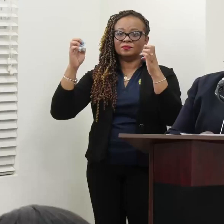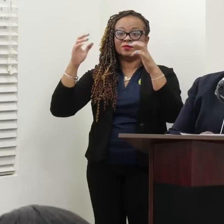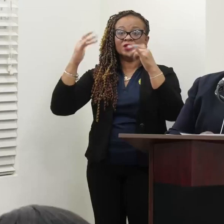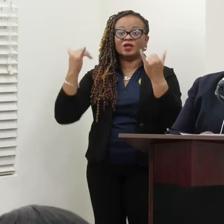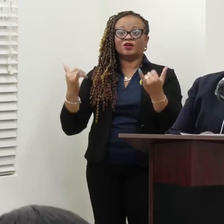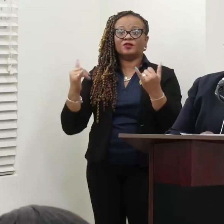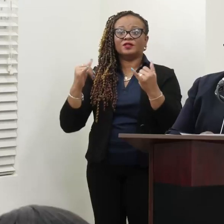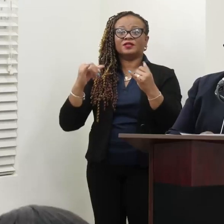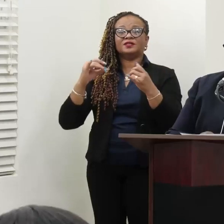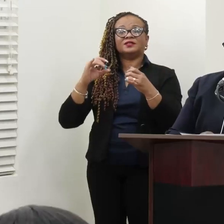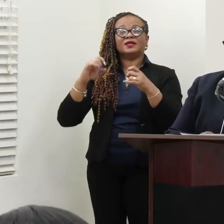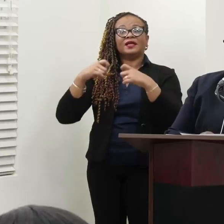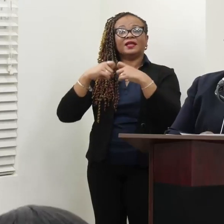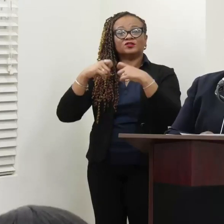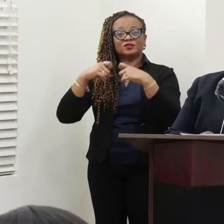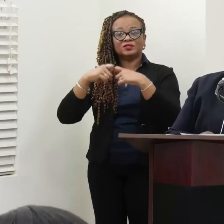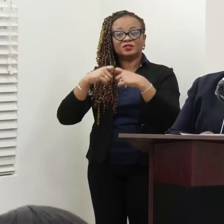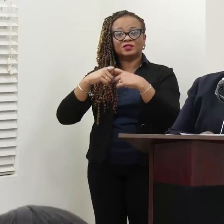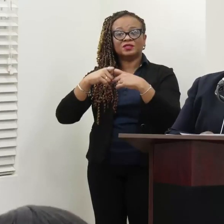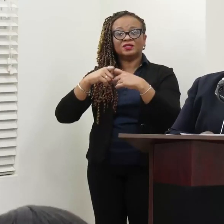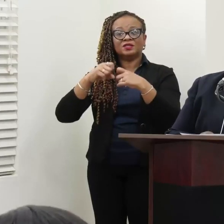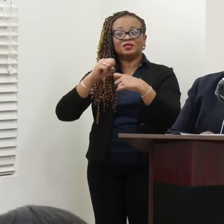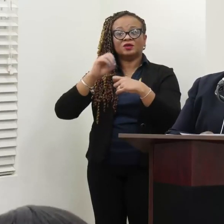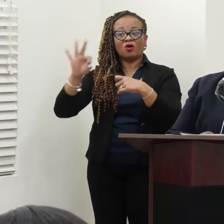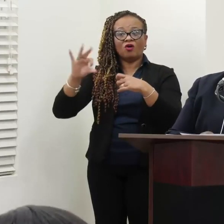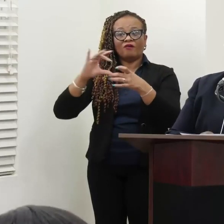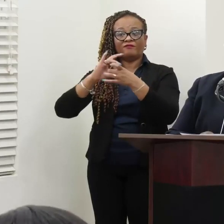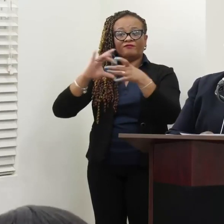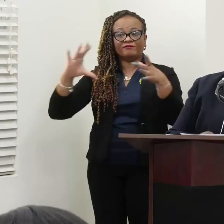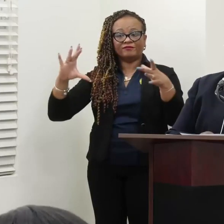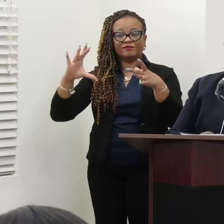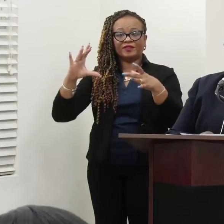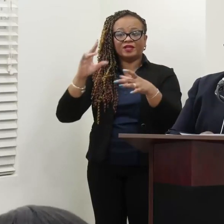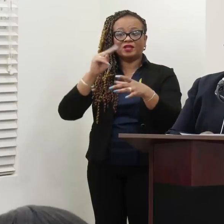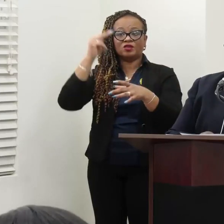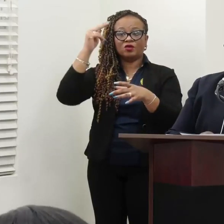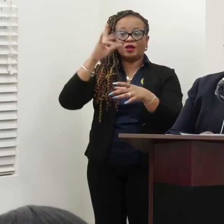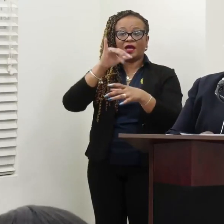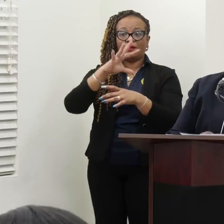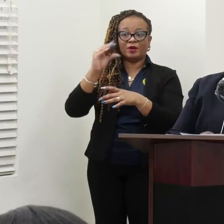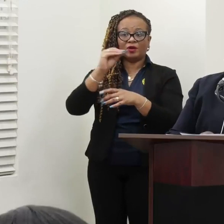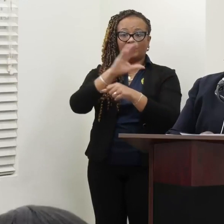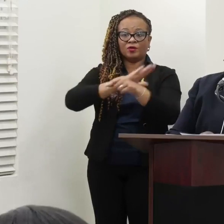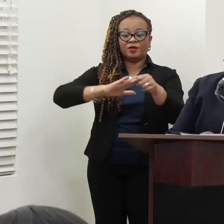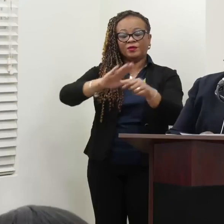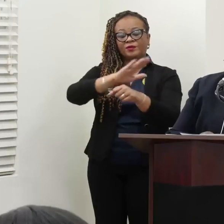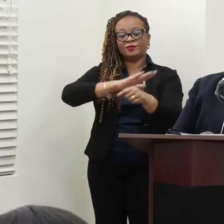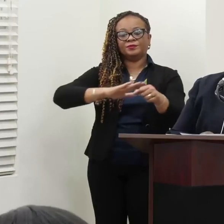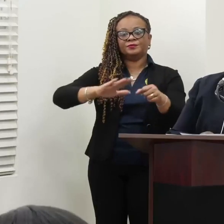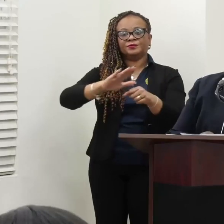Currently, the electricity is off in the North Abaco district,